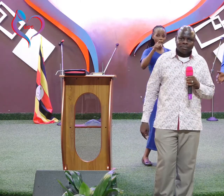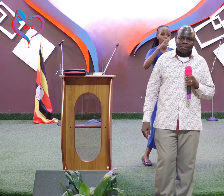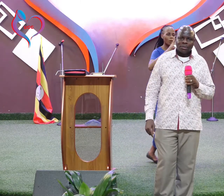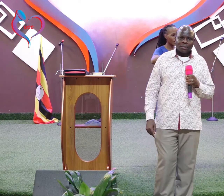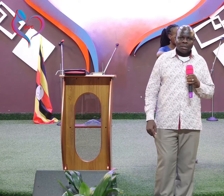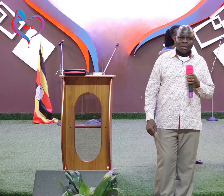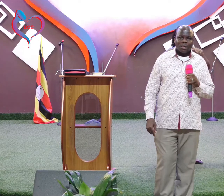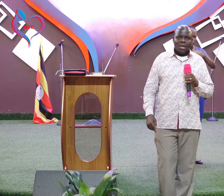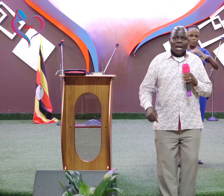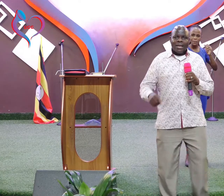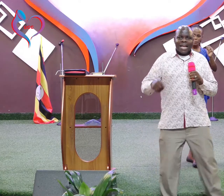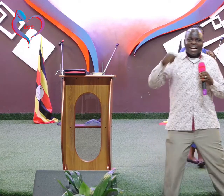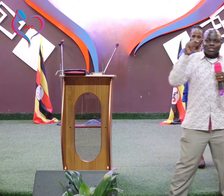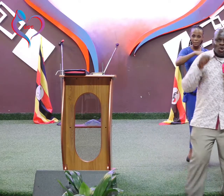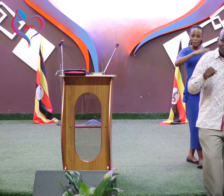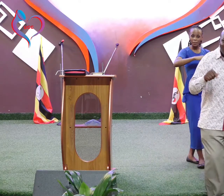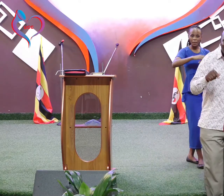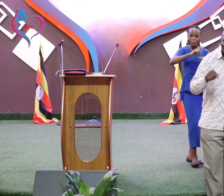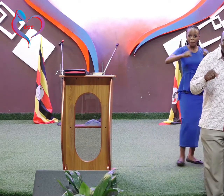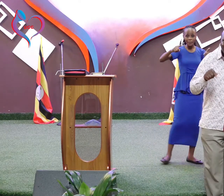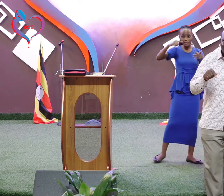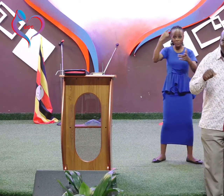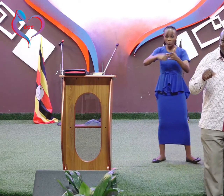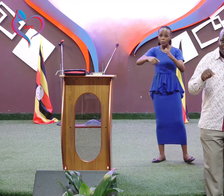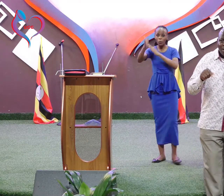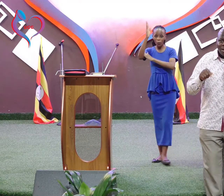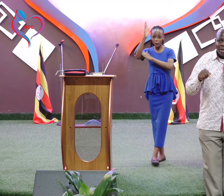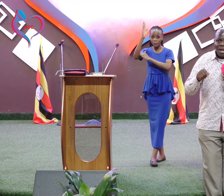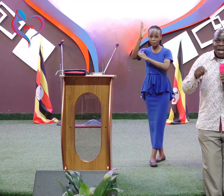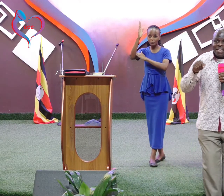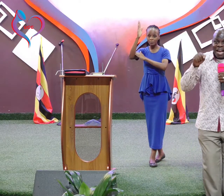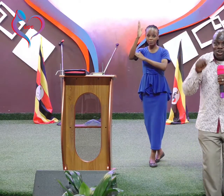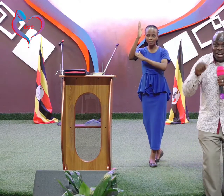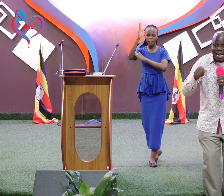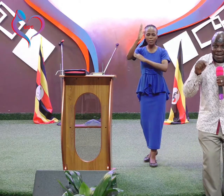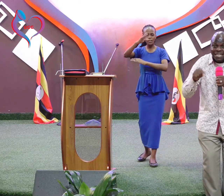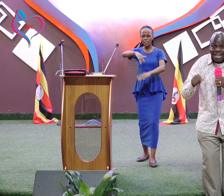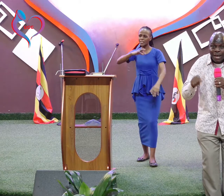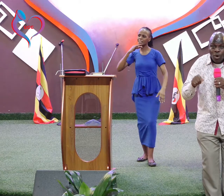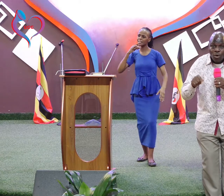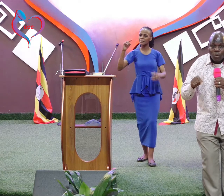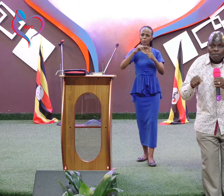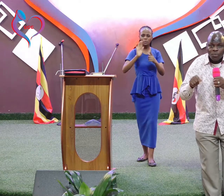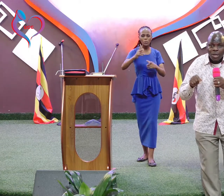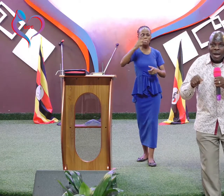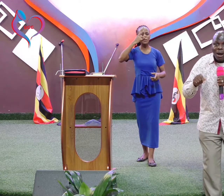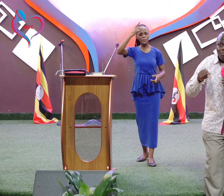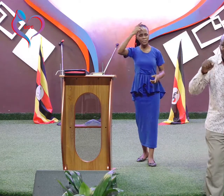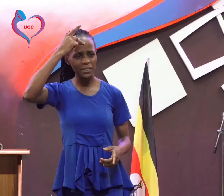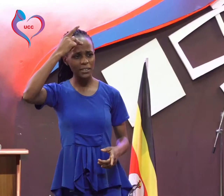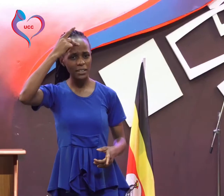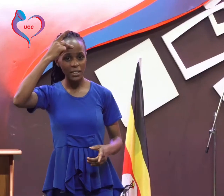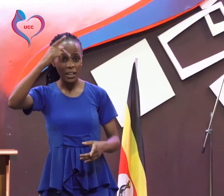You will not be what you are. Na ye Katonda, but God yayogera ne bazaddebo, spoke to your